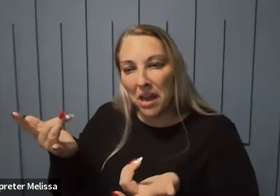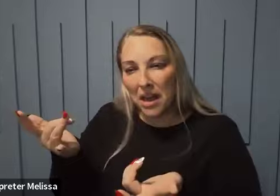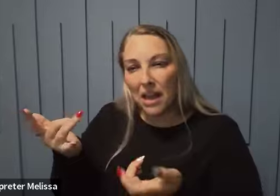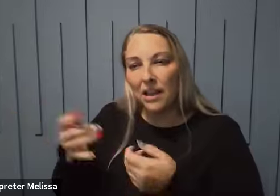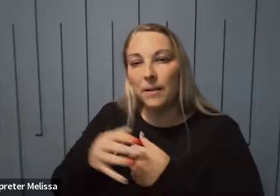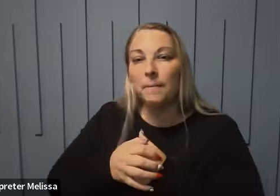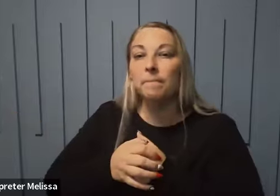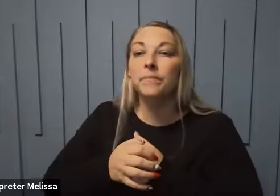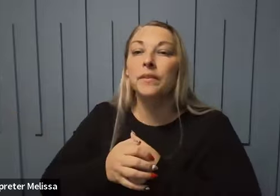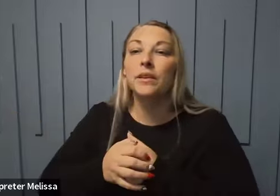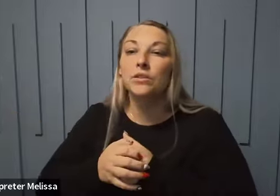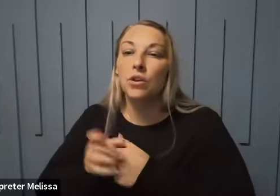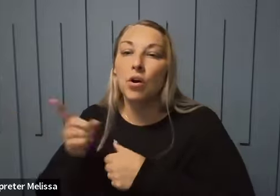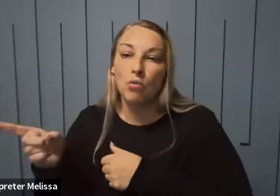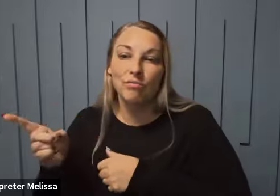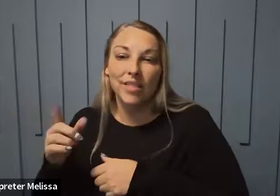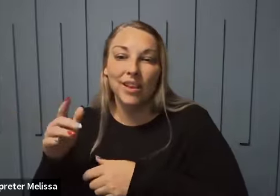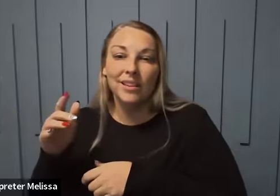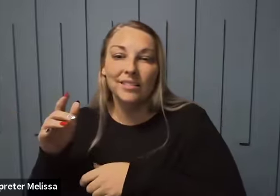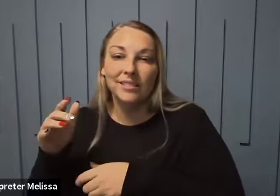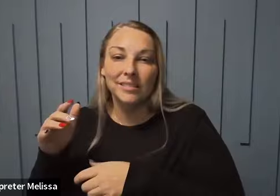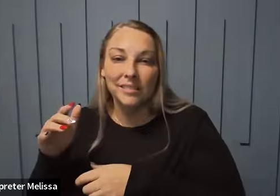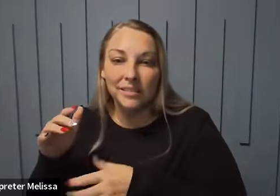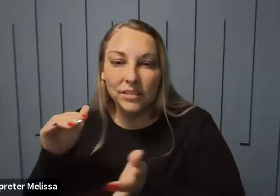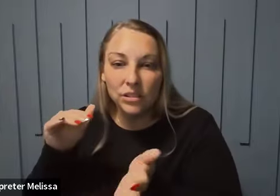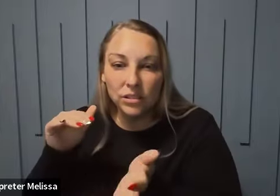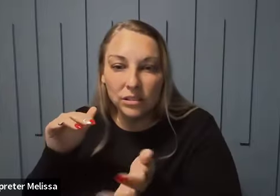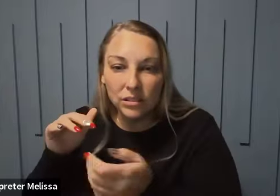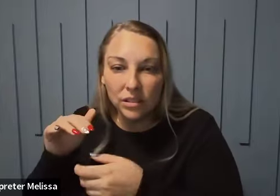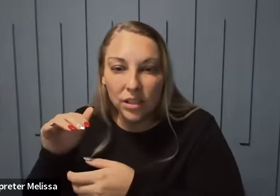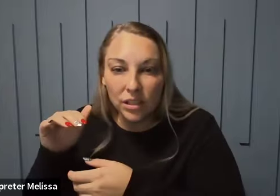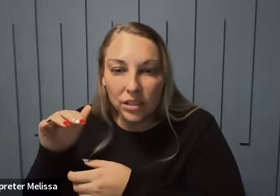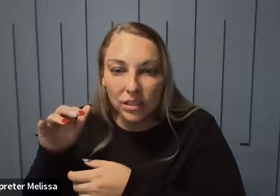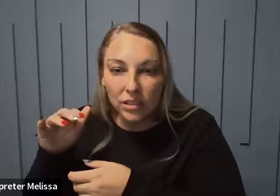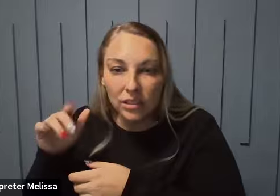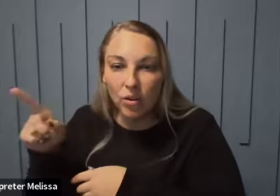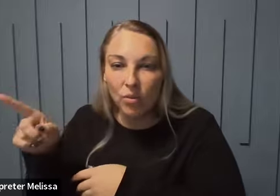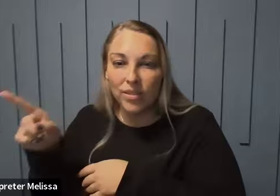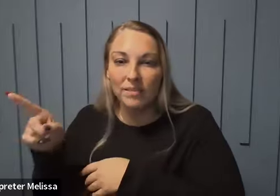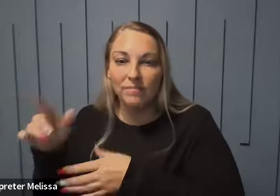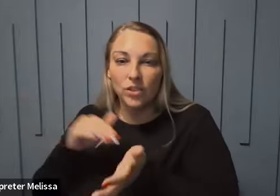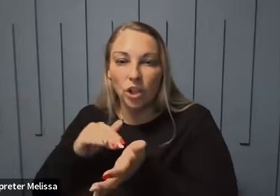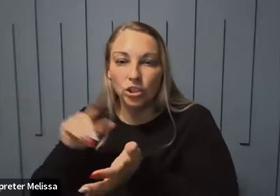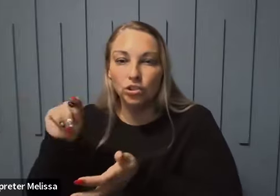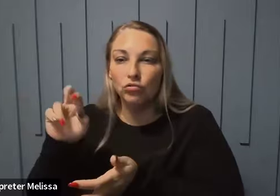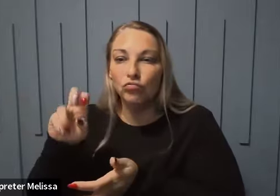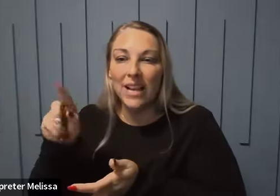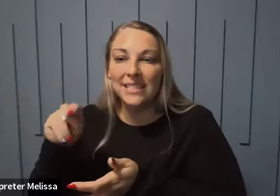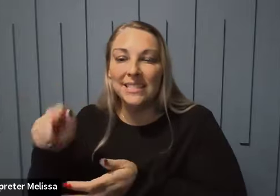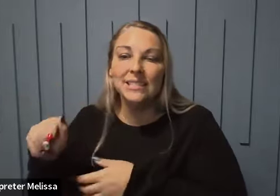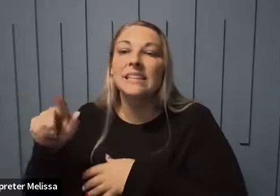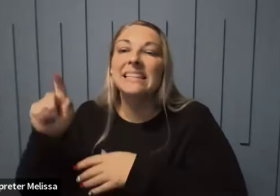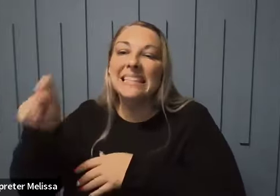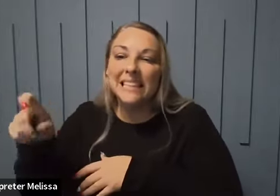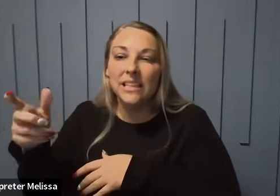done. And, cued speech, unbeknownst to me at the time, came with kind of a lot of controversy and a lot of turmoil